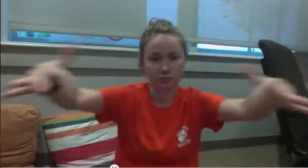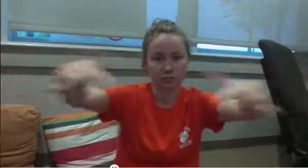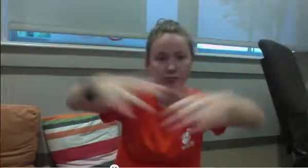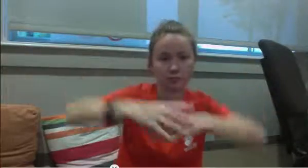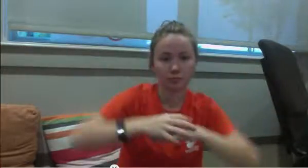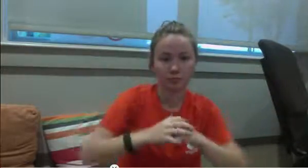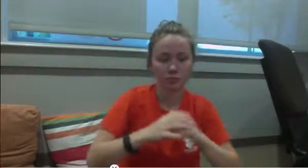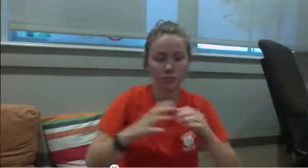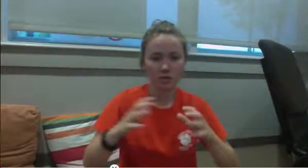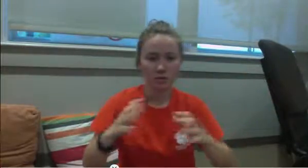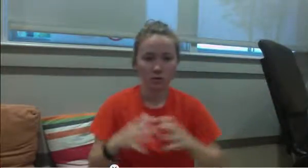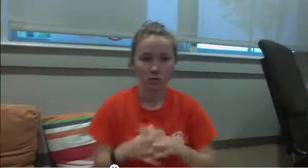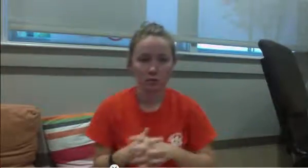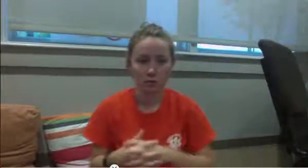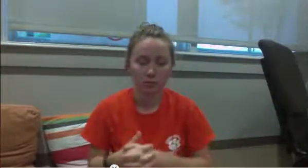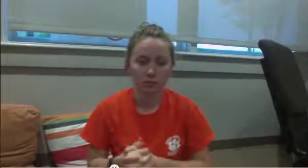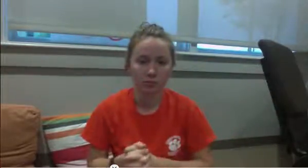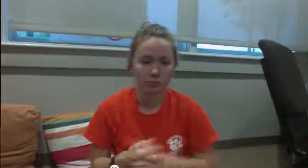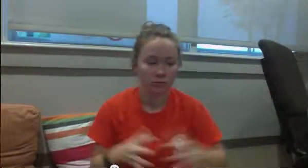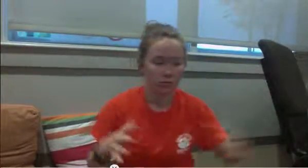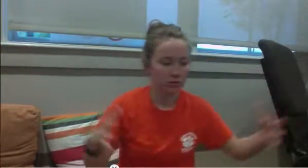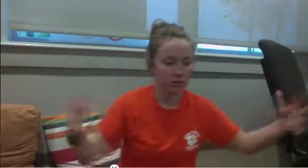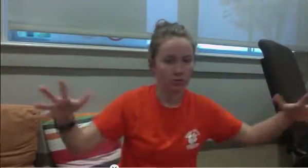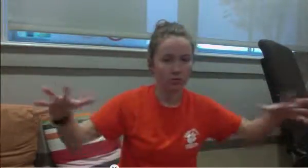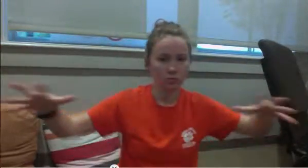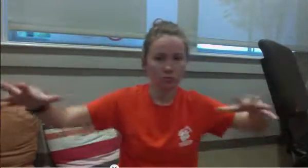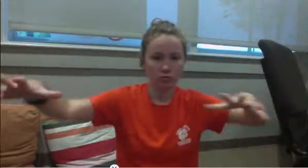in these different layers,